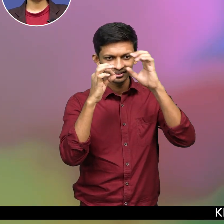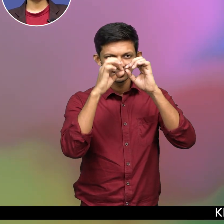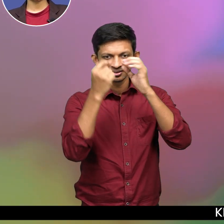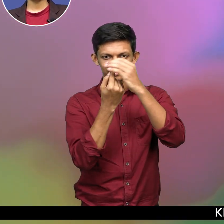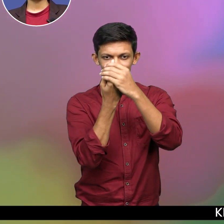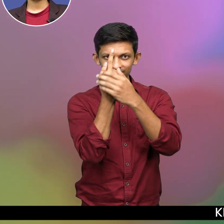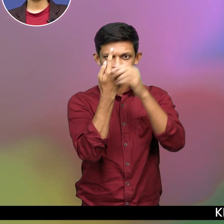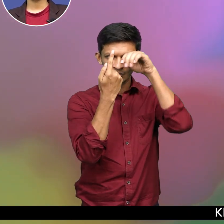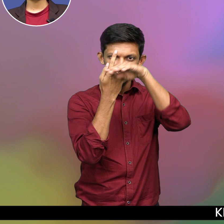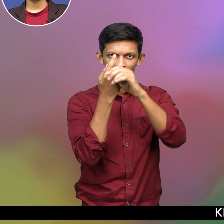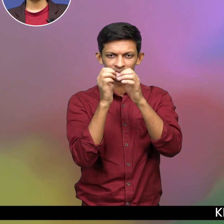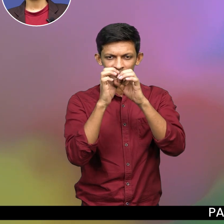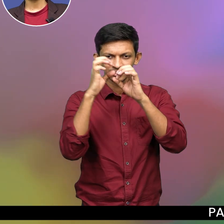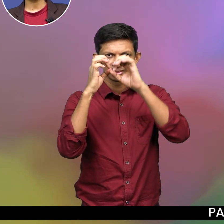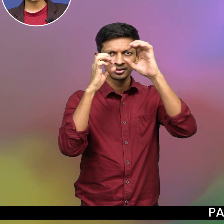Keywords: